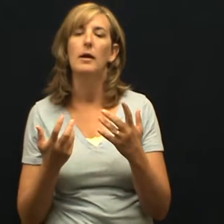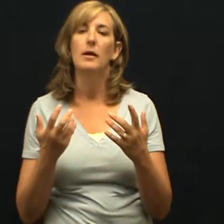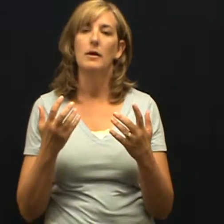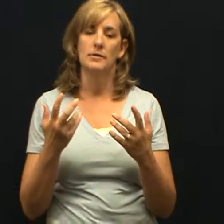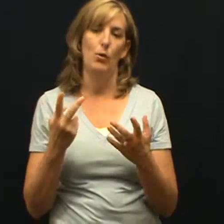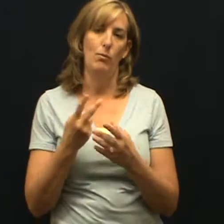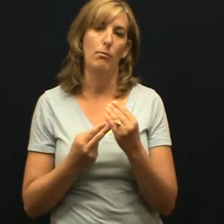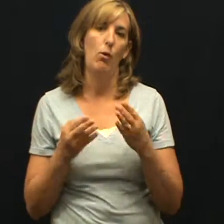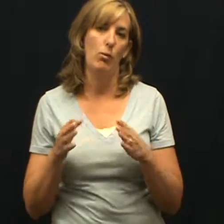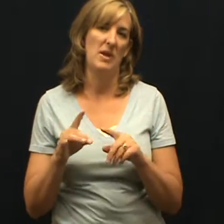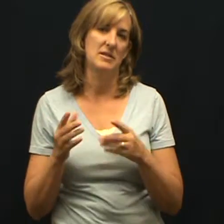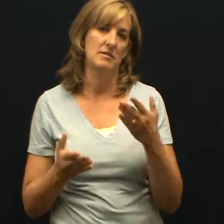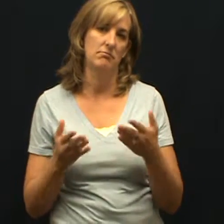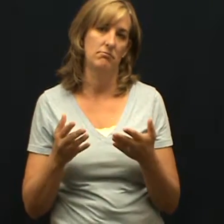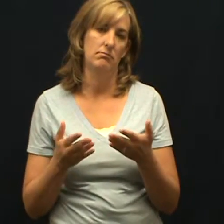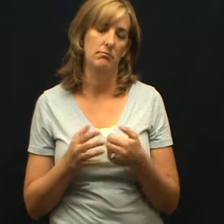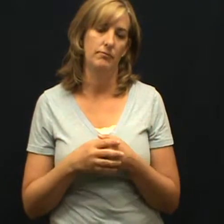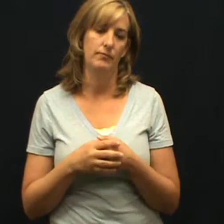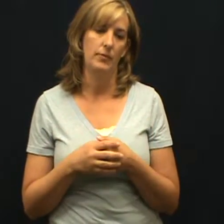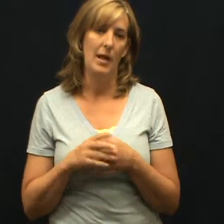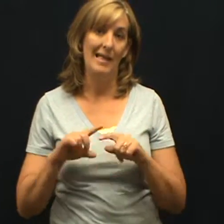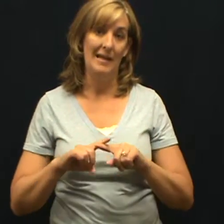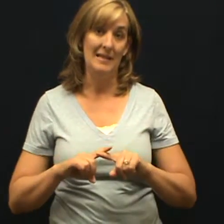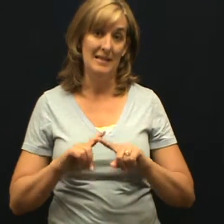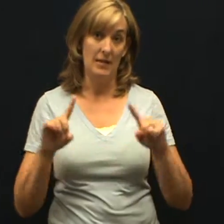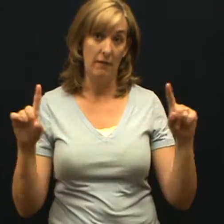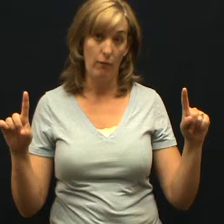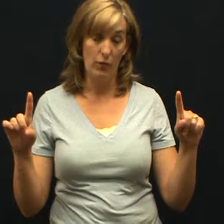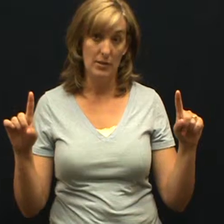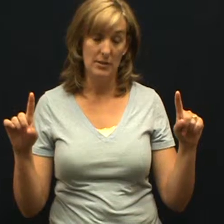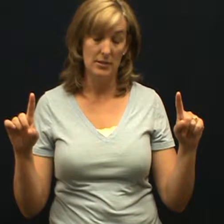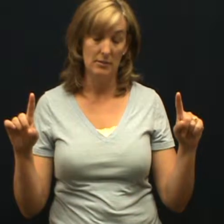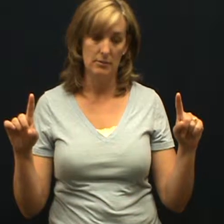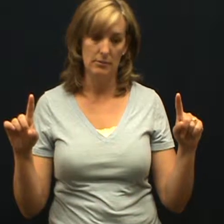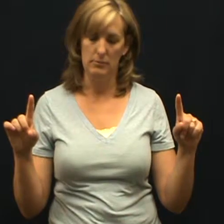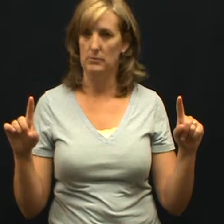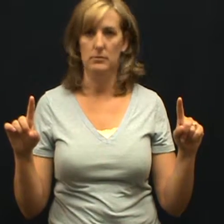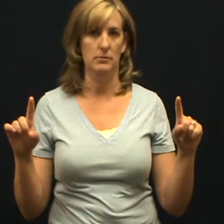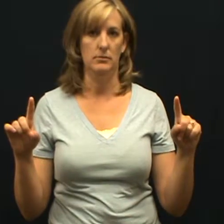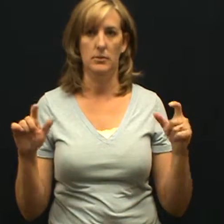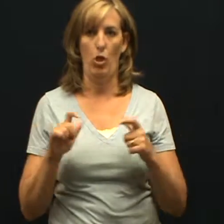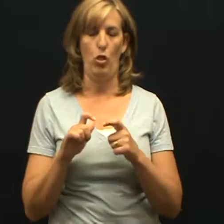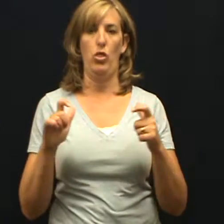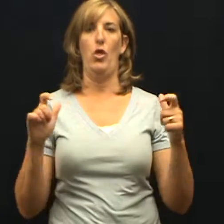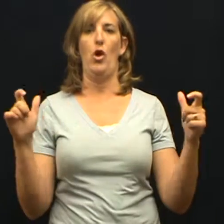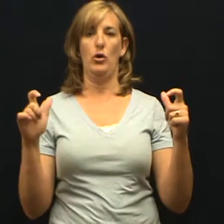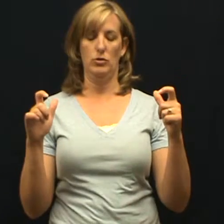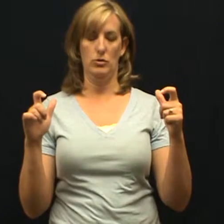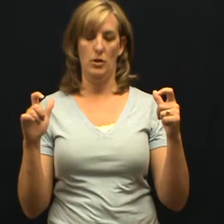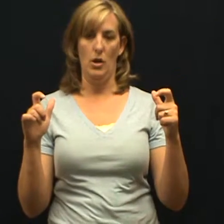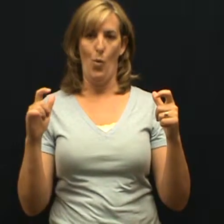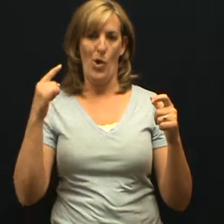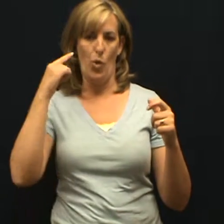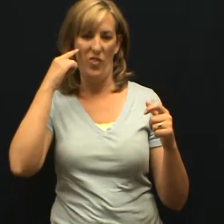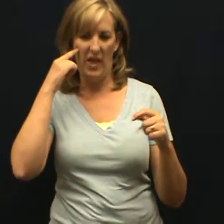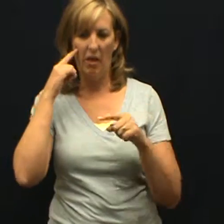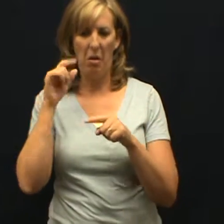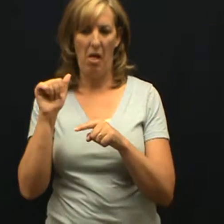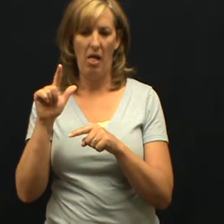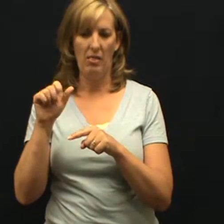if that difference ever becomes really large, in other words, what you think your allowance should be, you have to make an